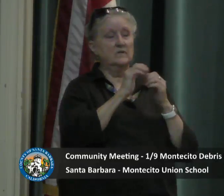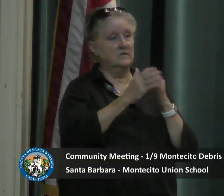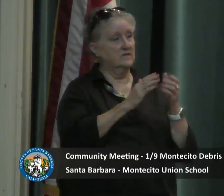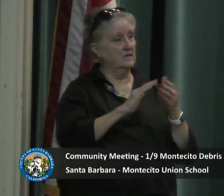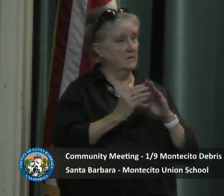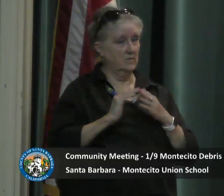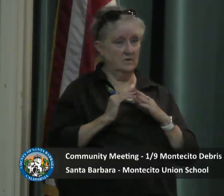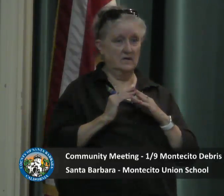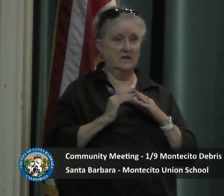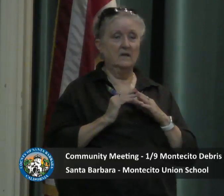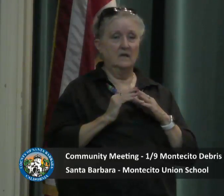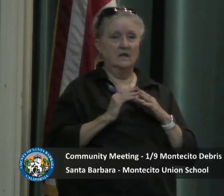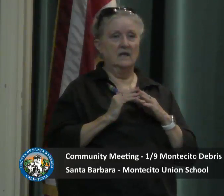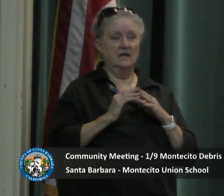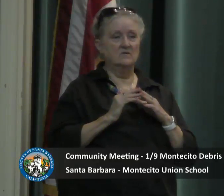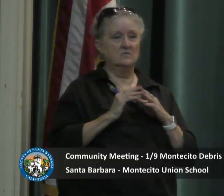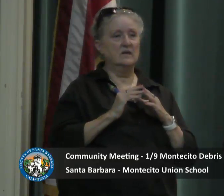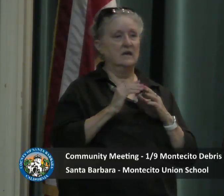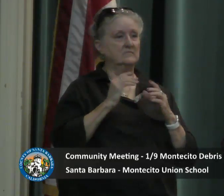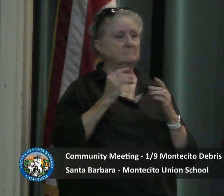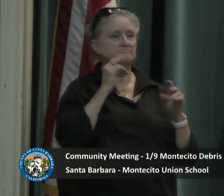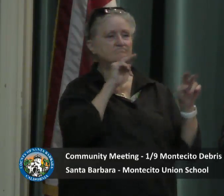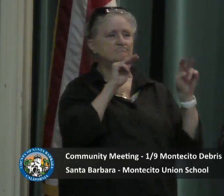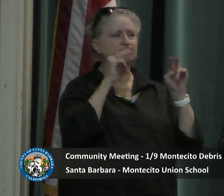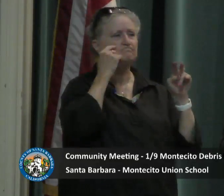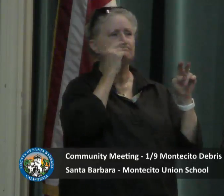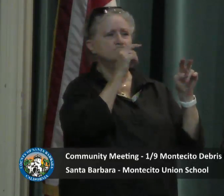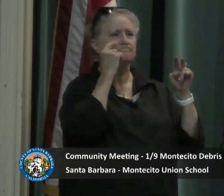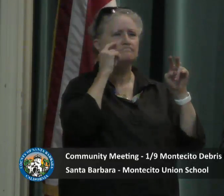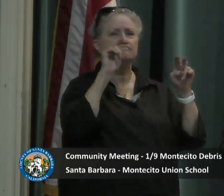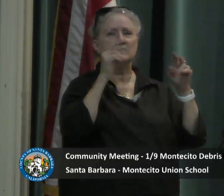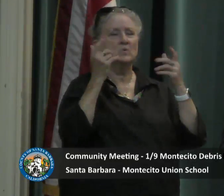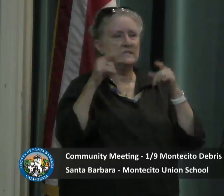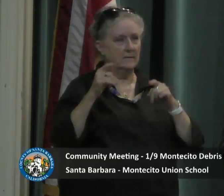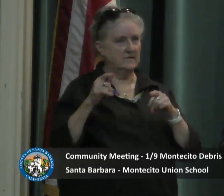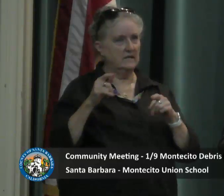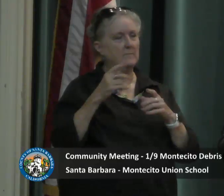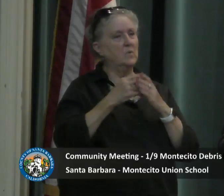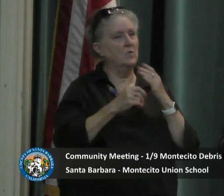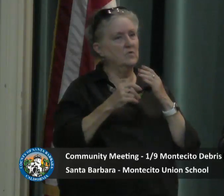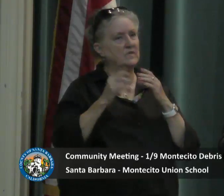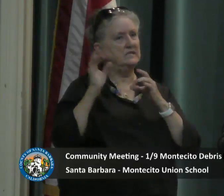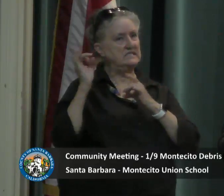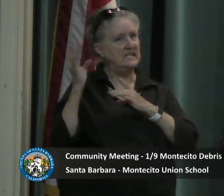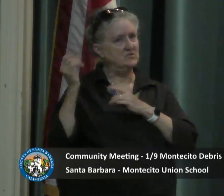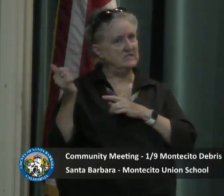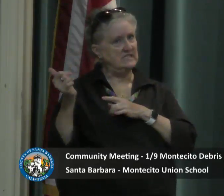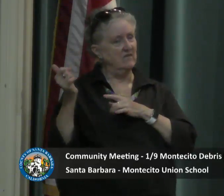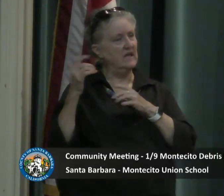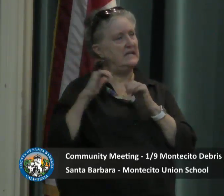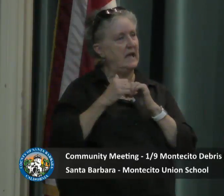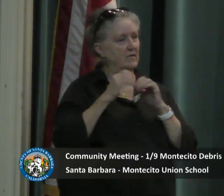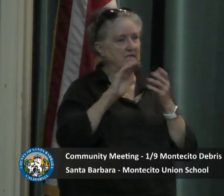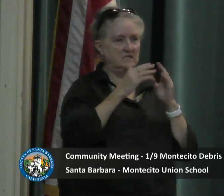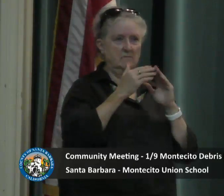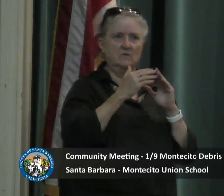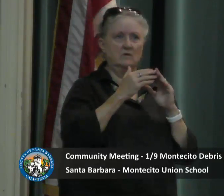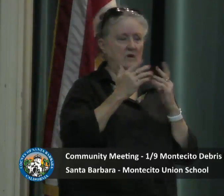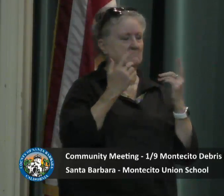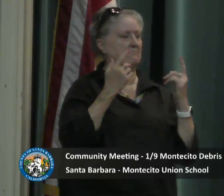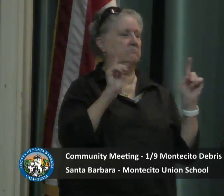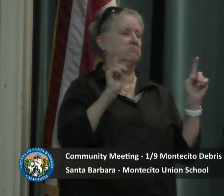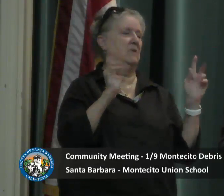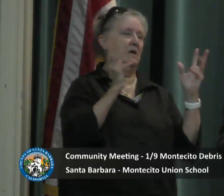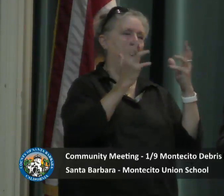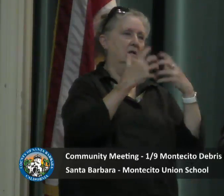and to at least get eyeballs on what's been happening, both in terms of the disaster itself and how this community has come